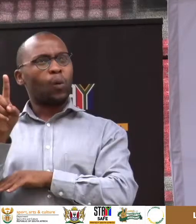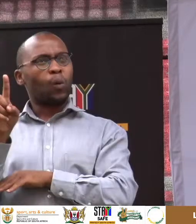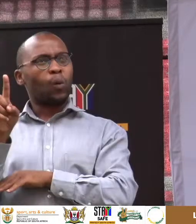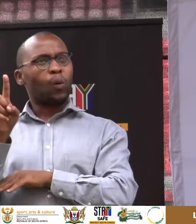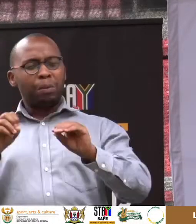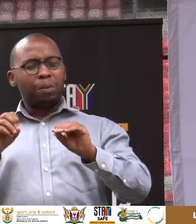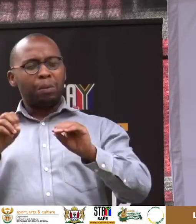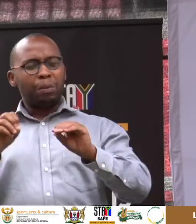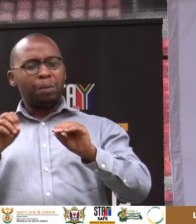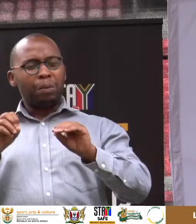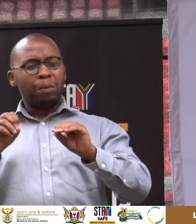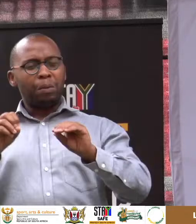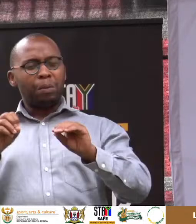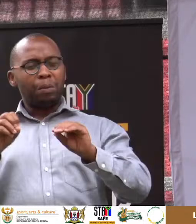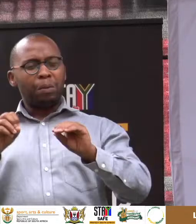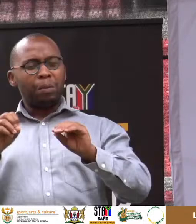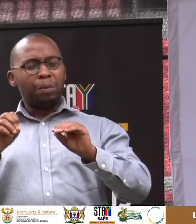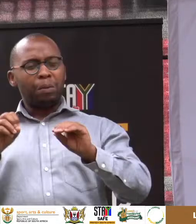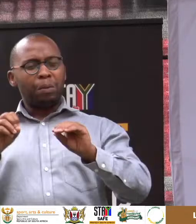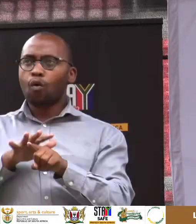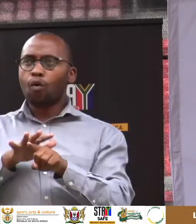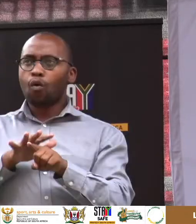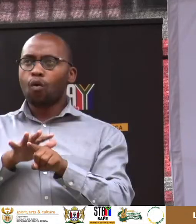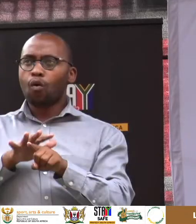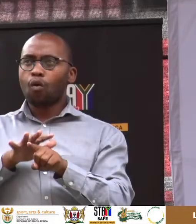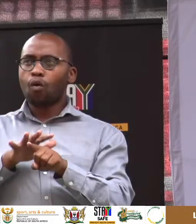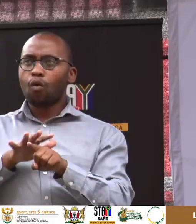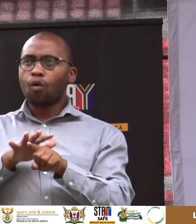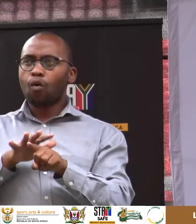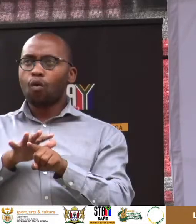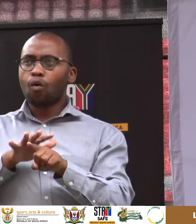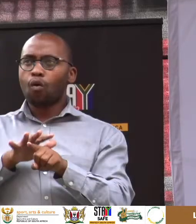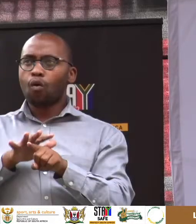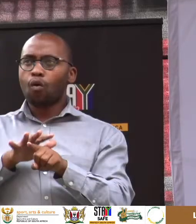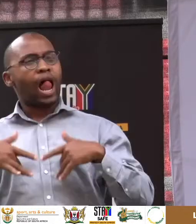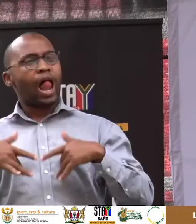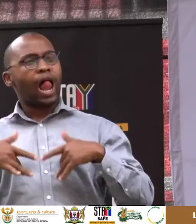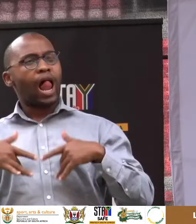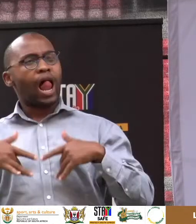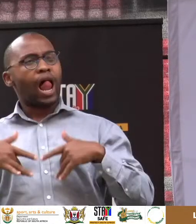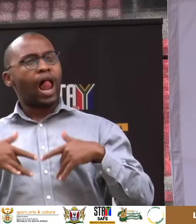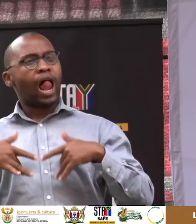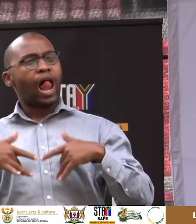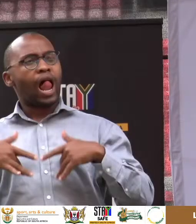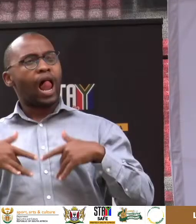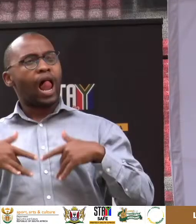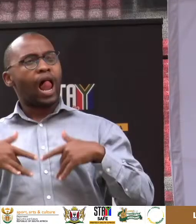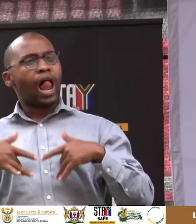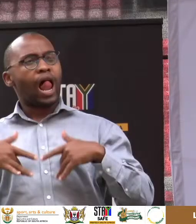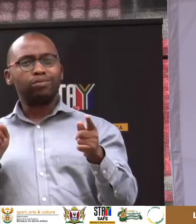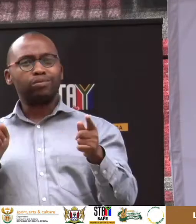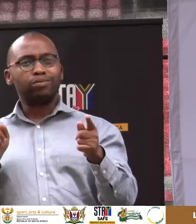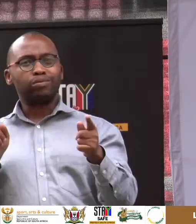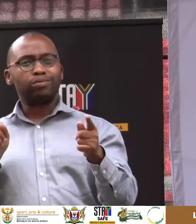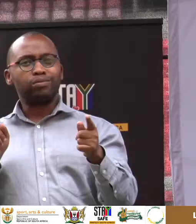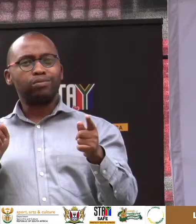of our country. It has affected lives and livelihoods of our people and has left